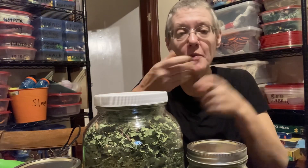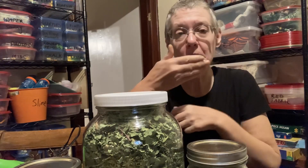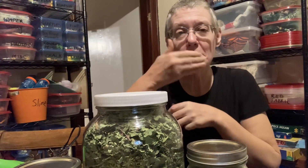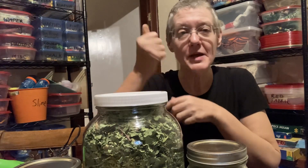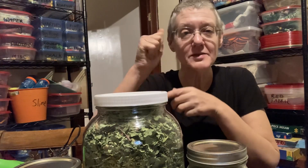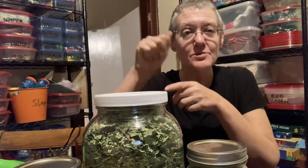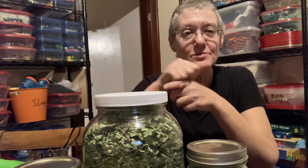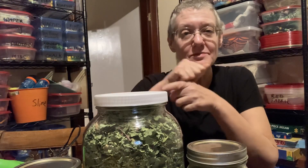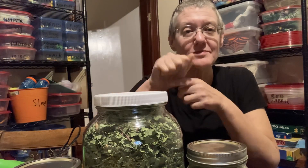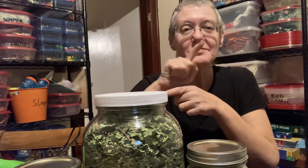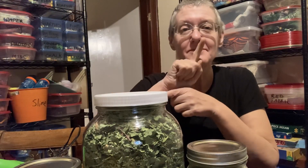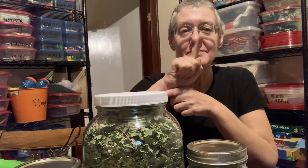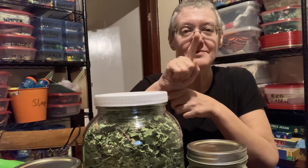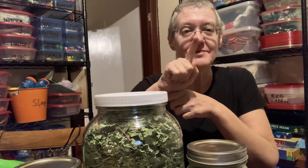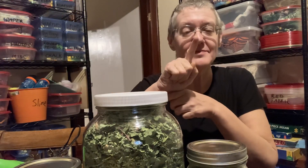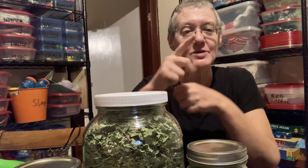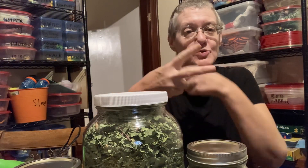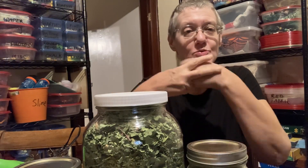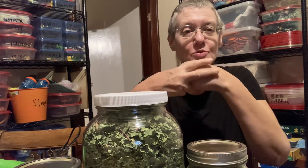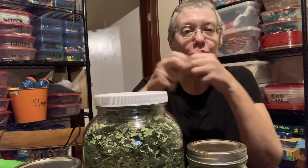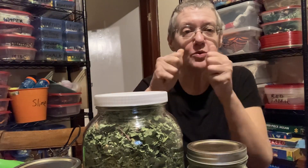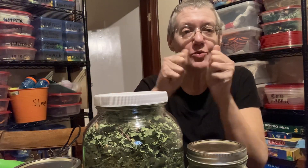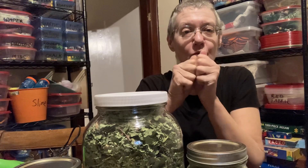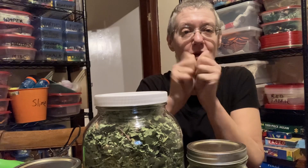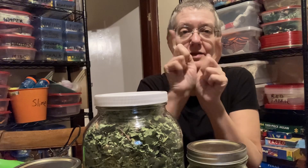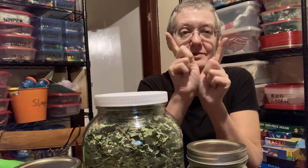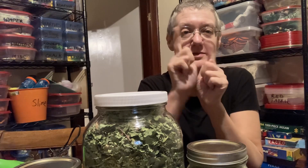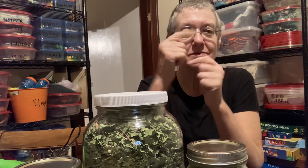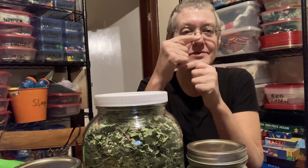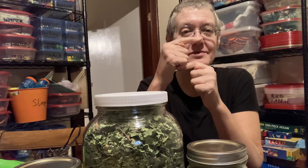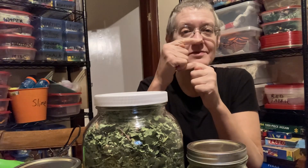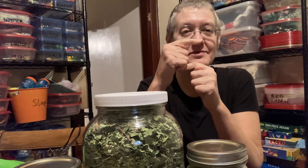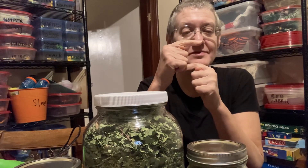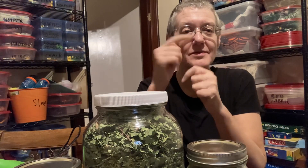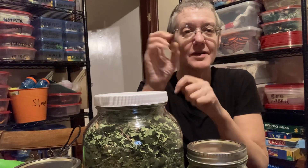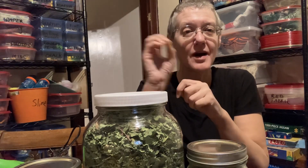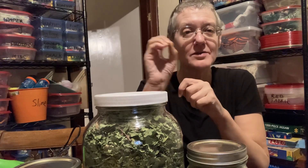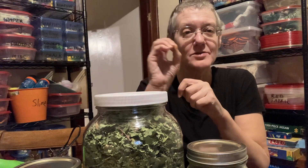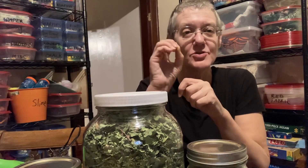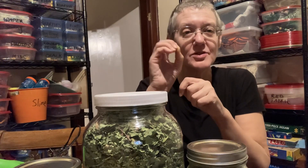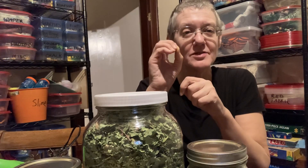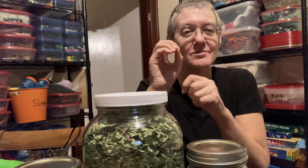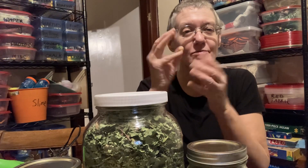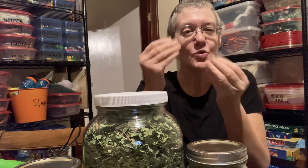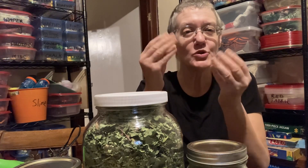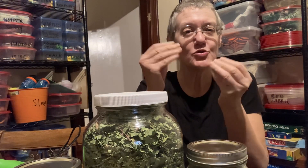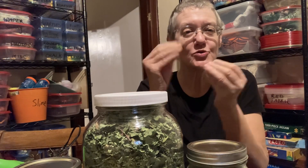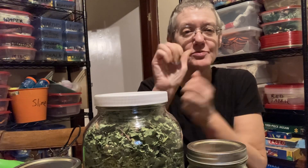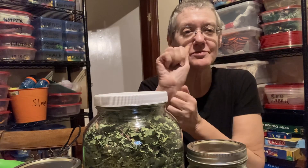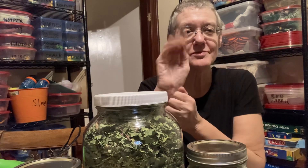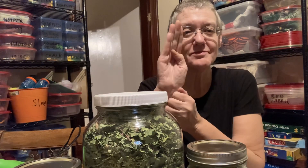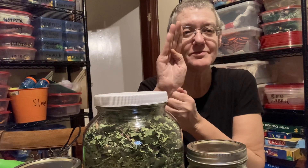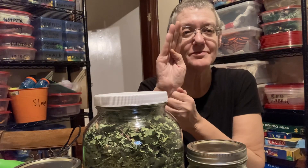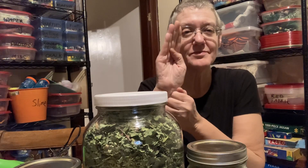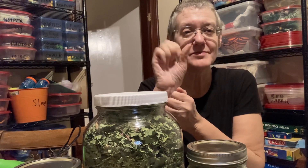Now for moisture control, best practice is putting in an oxygen absorber or a moisture absorbing